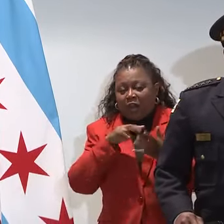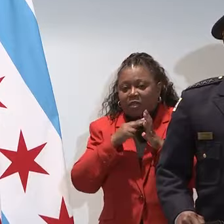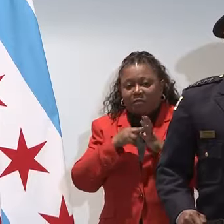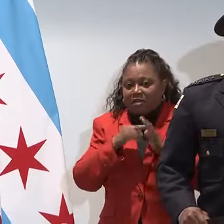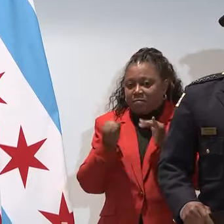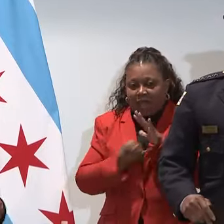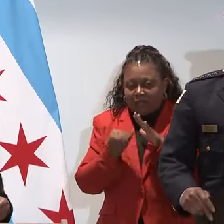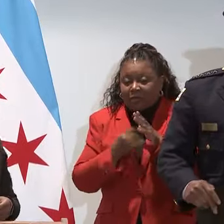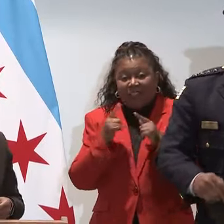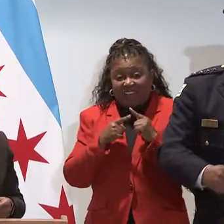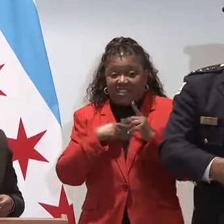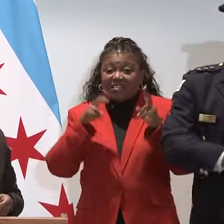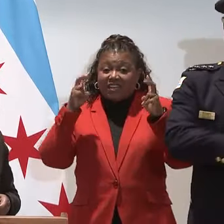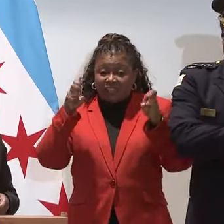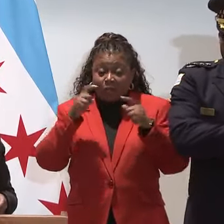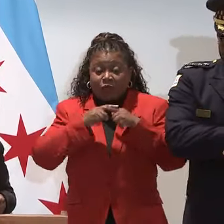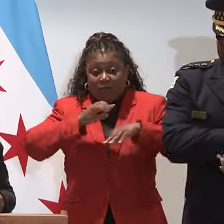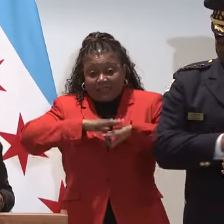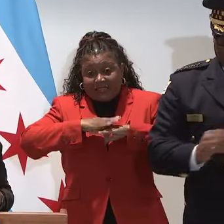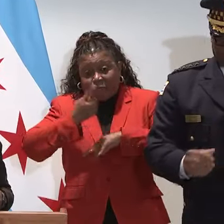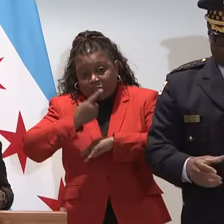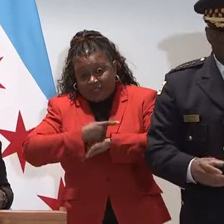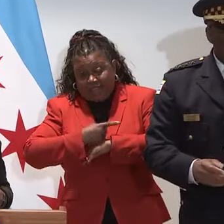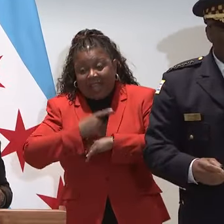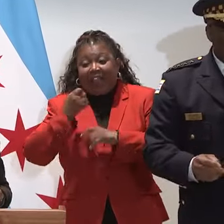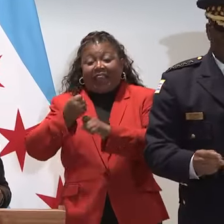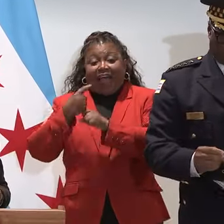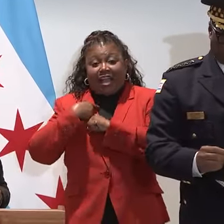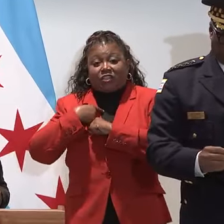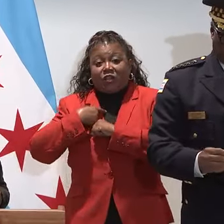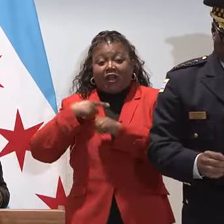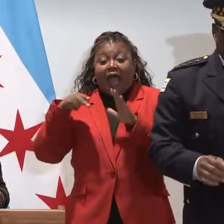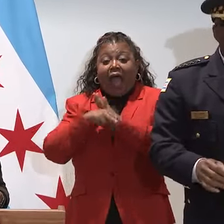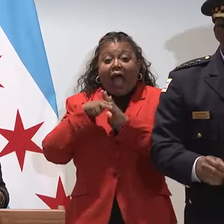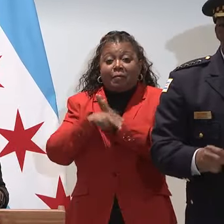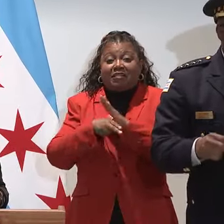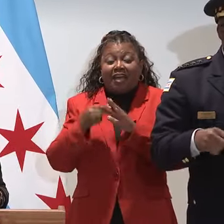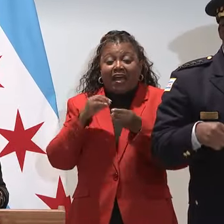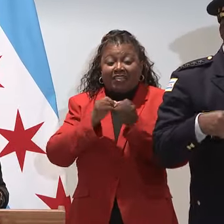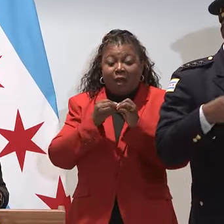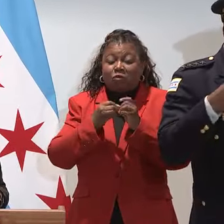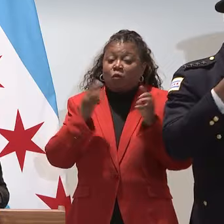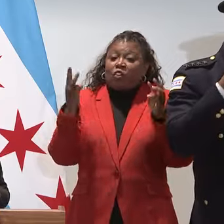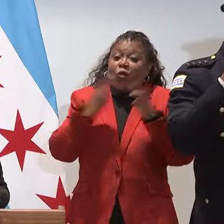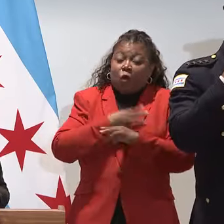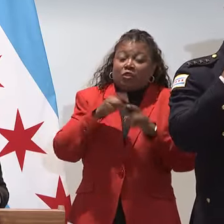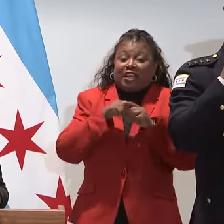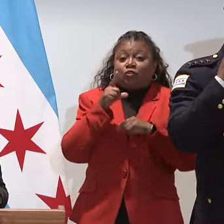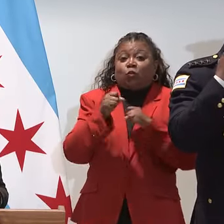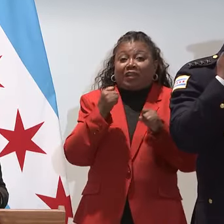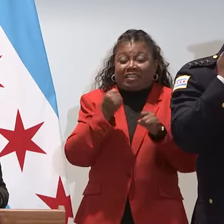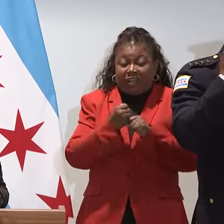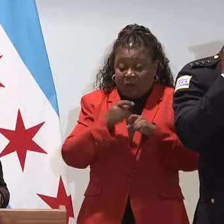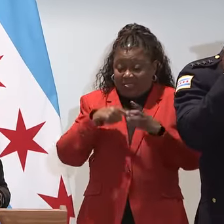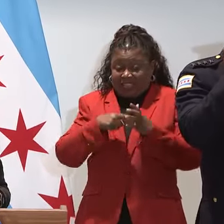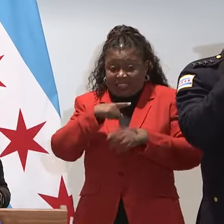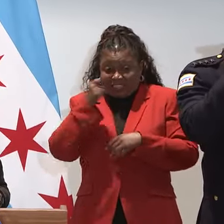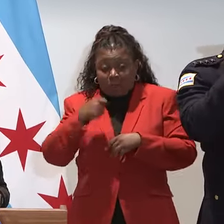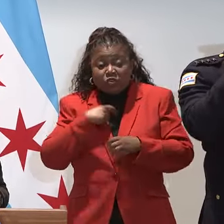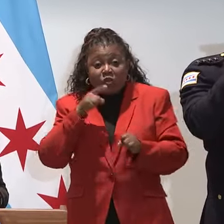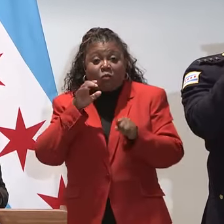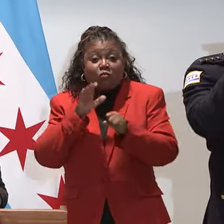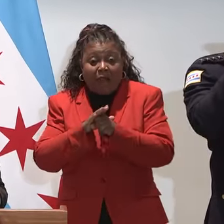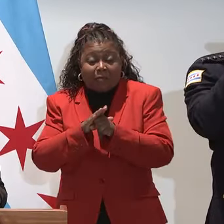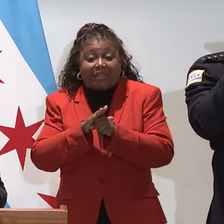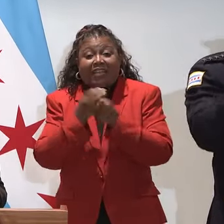be isolating, but that is the topic on the table today. Last year's homicide numbers were the worst in 20 years. This summer, you're